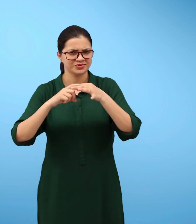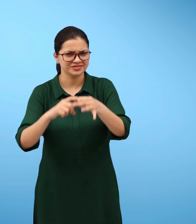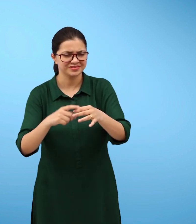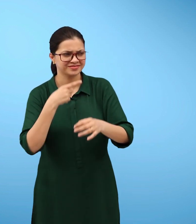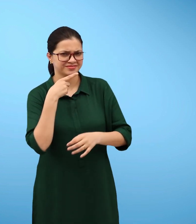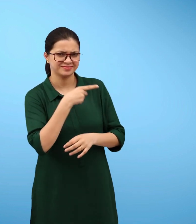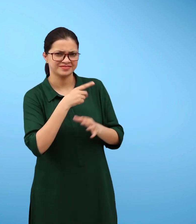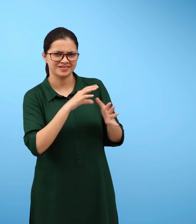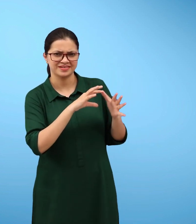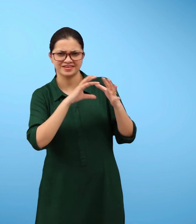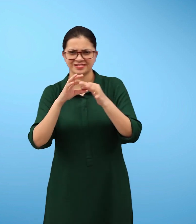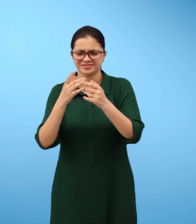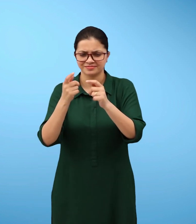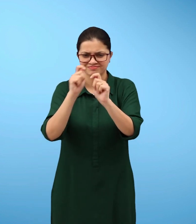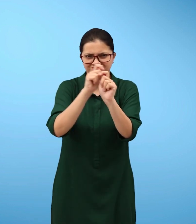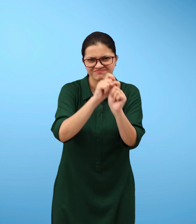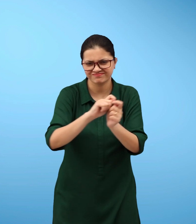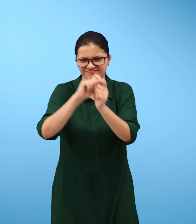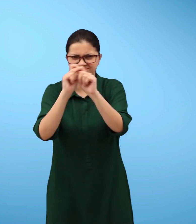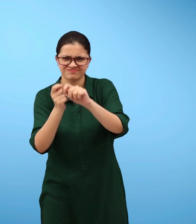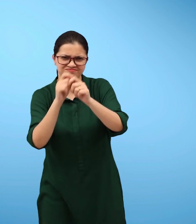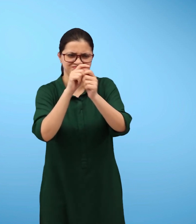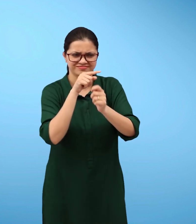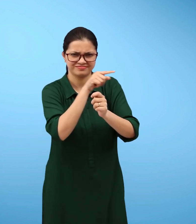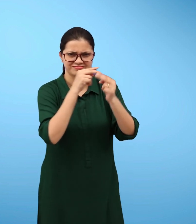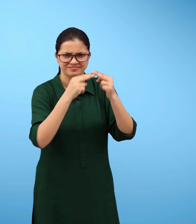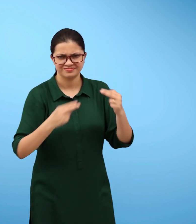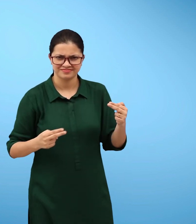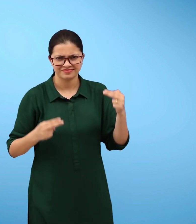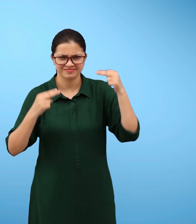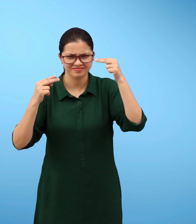Can you identify which parts of the story are shown in the sculpture?